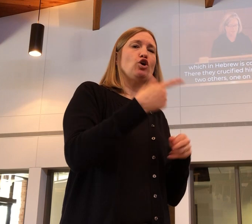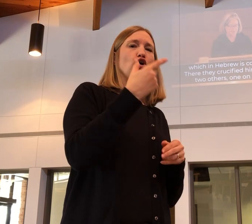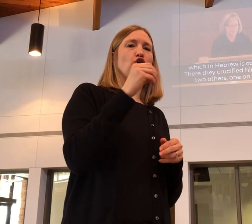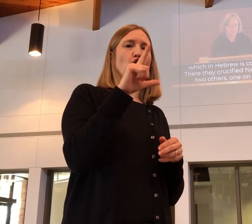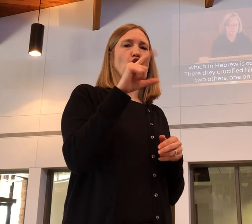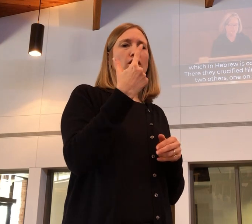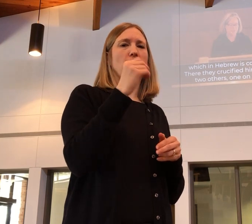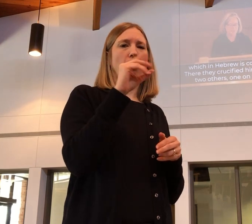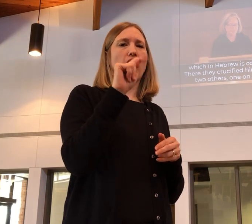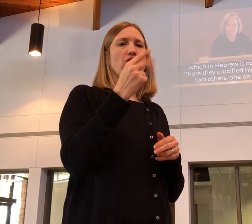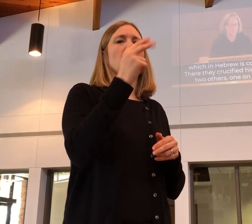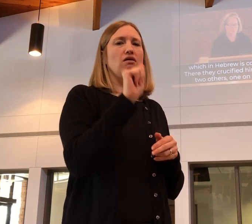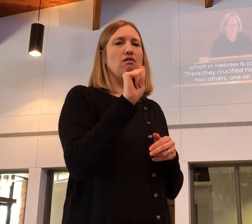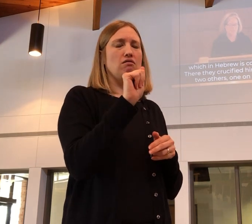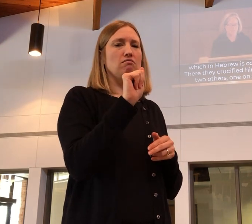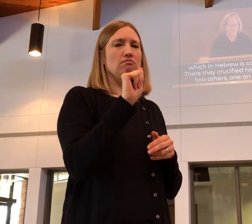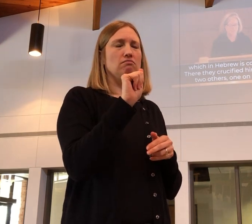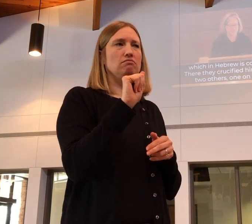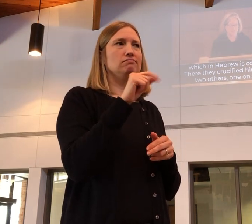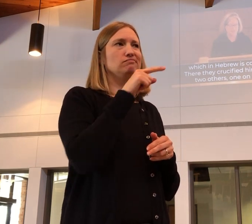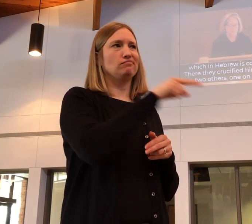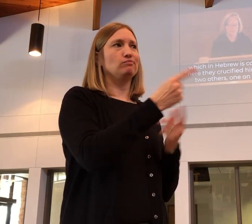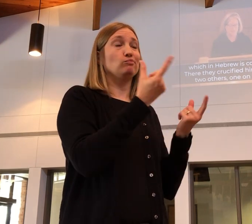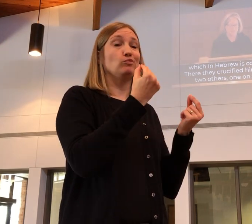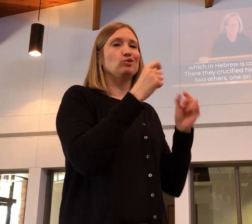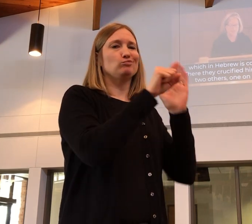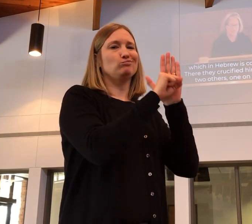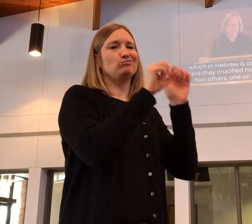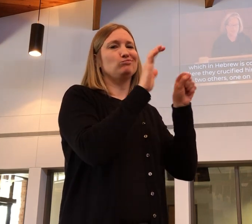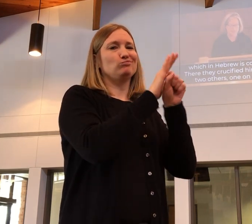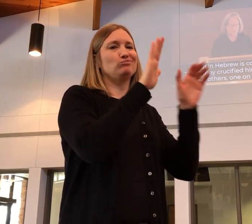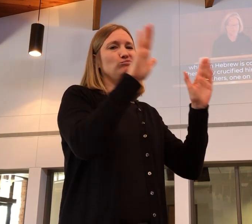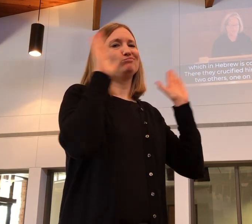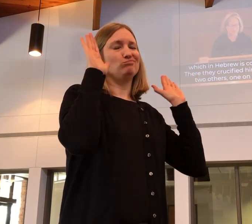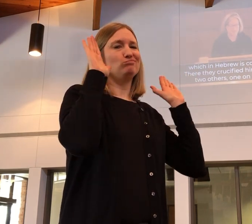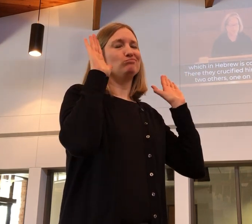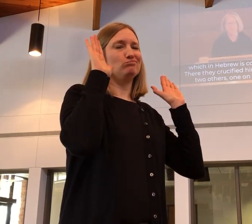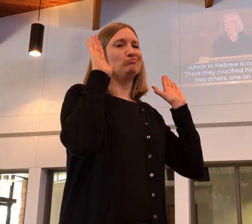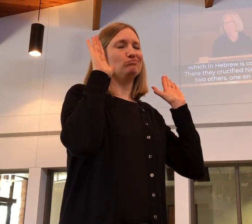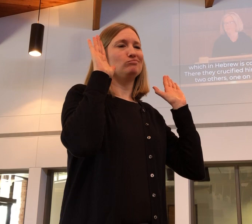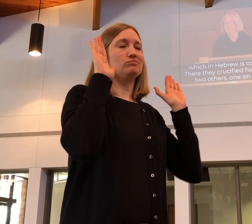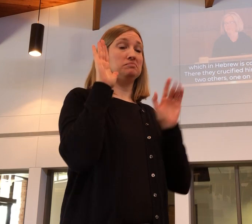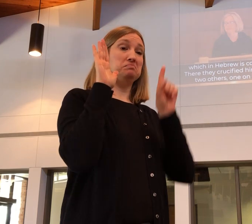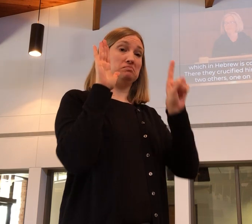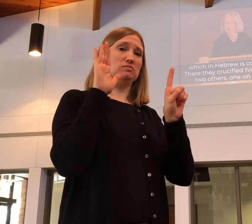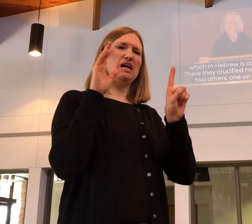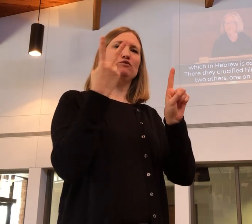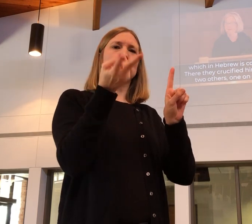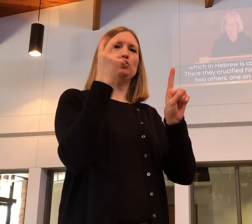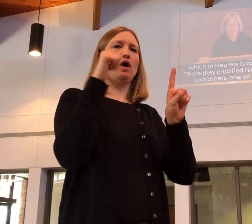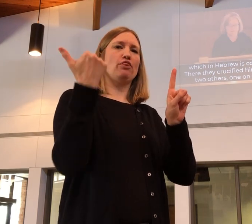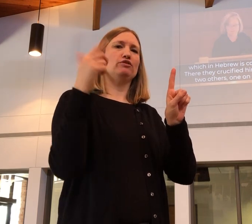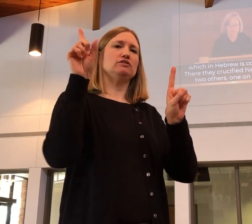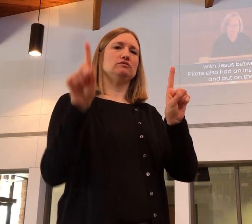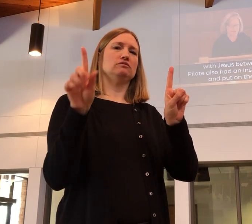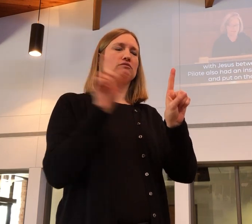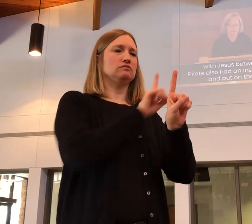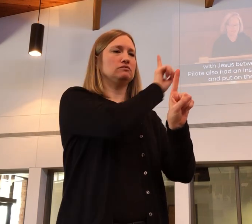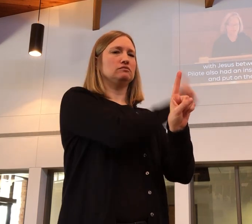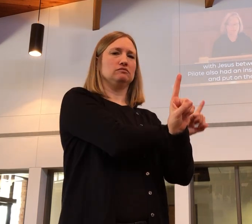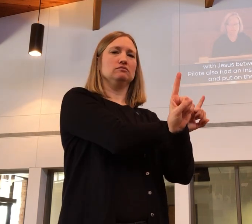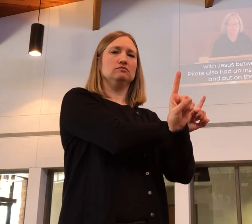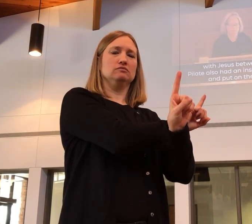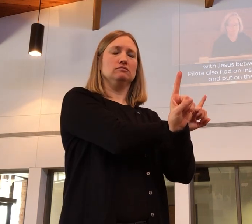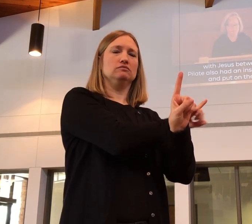Golgotha. There they crucified him, and with him two others, one on either